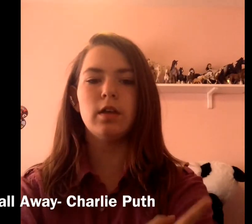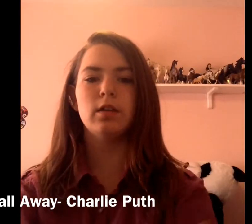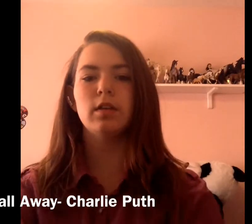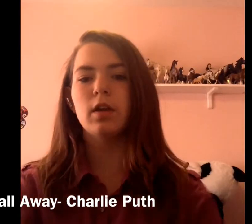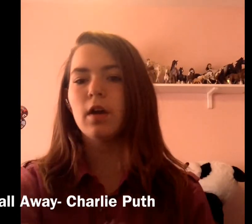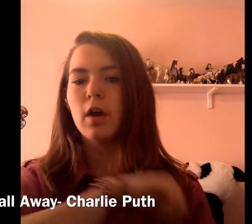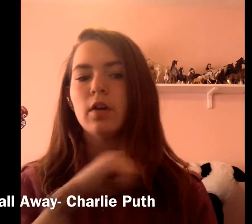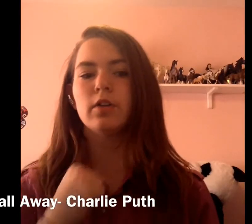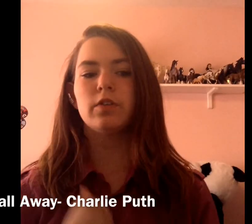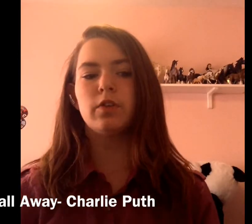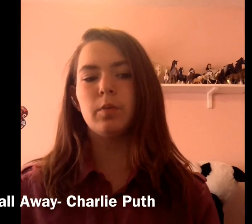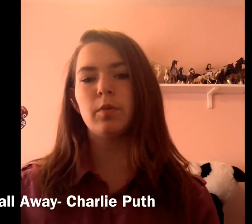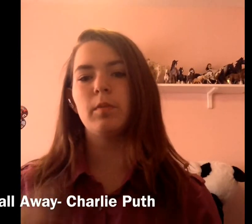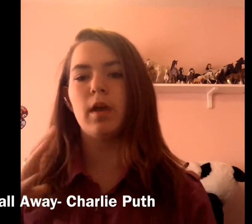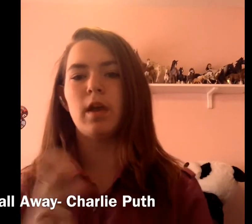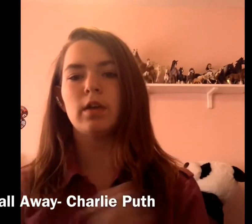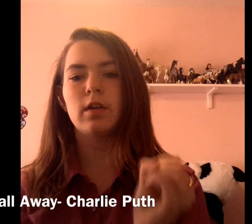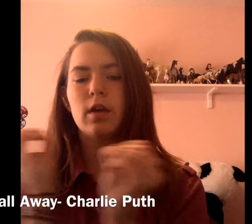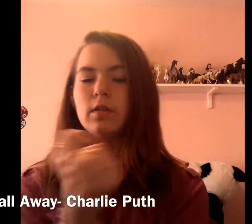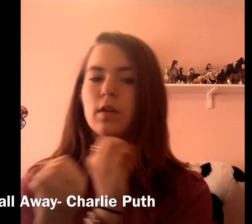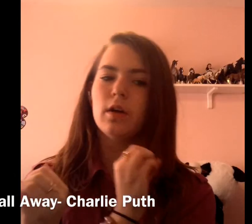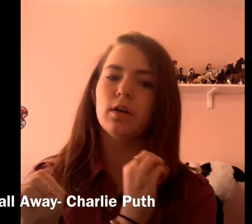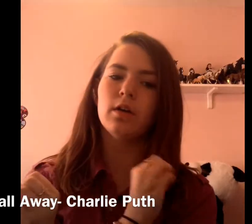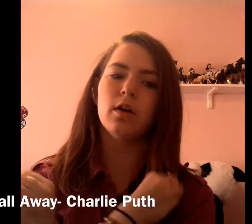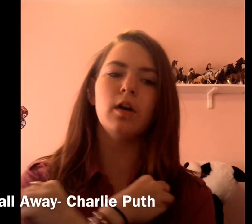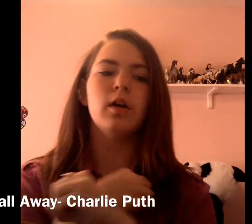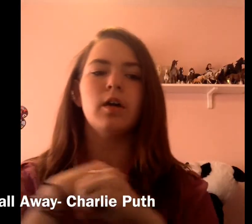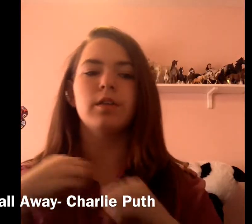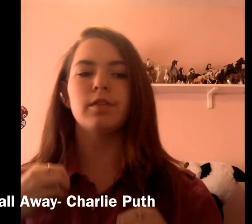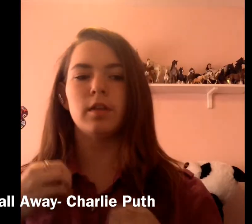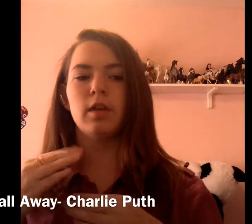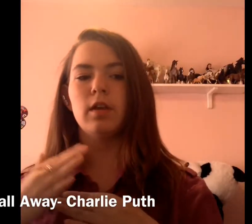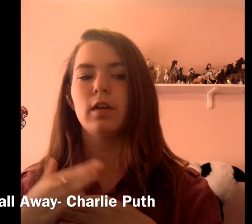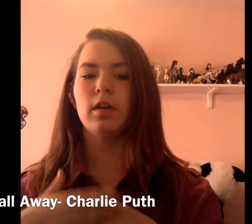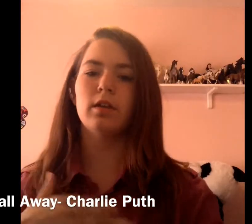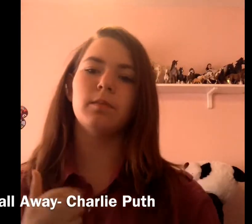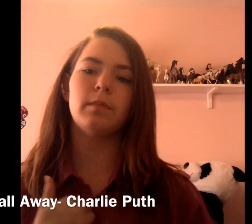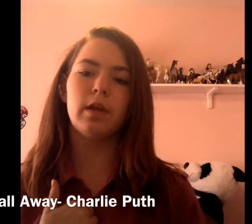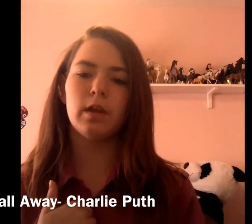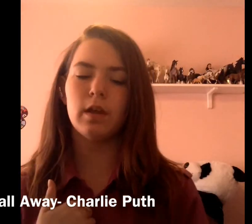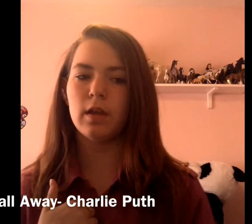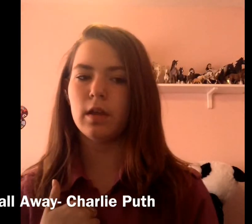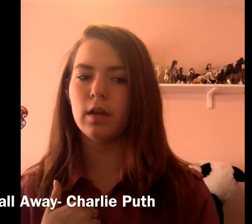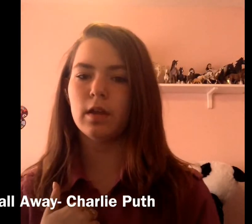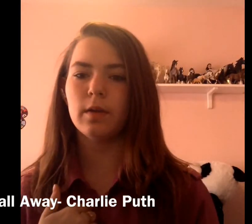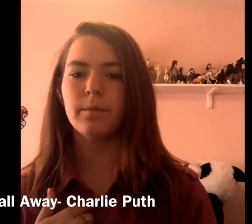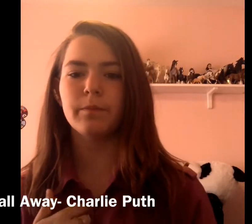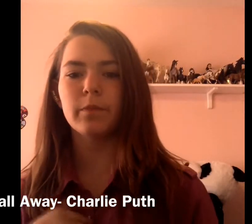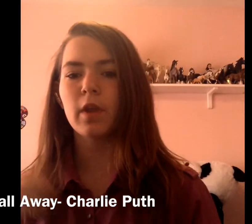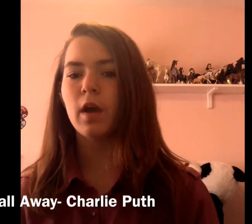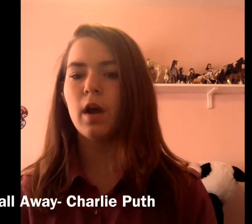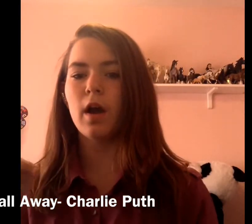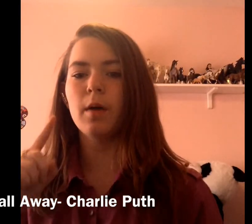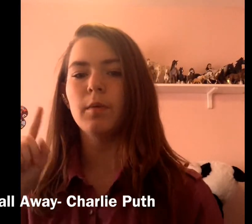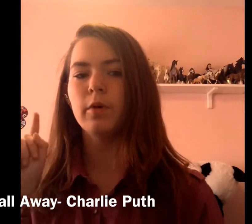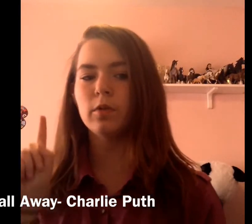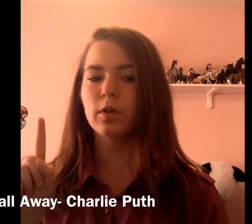Superman got nothing I made I'm only